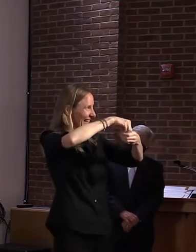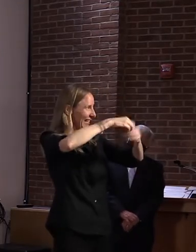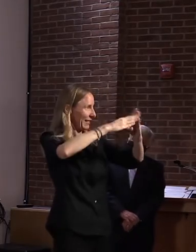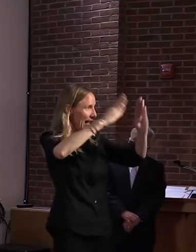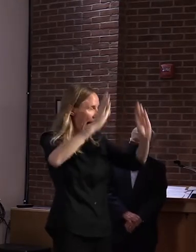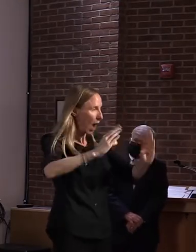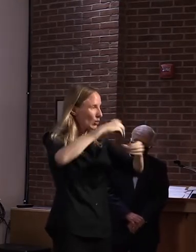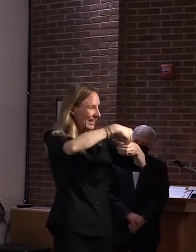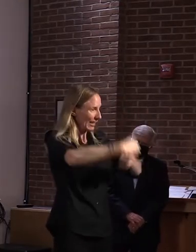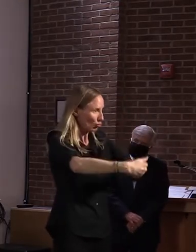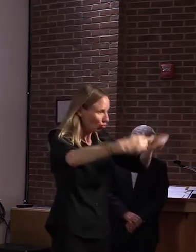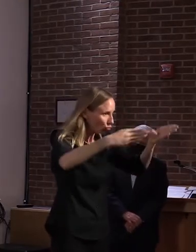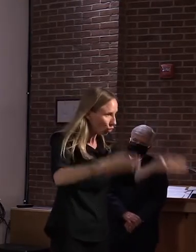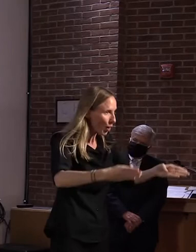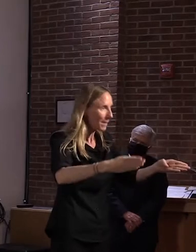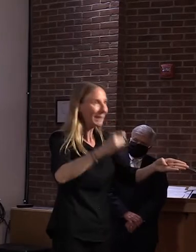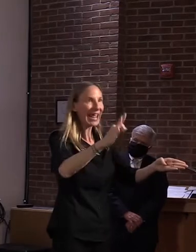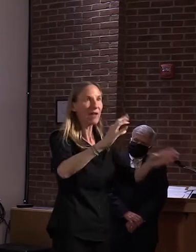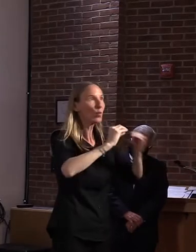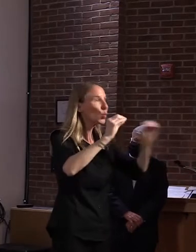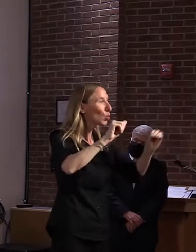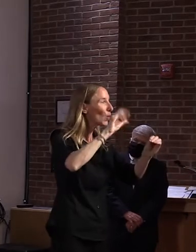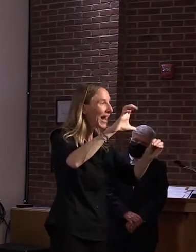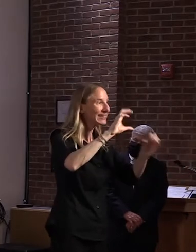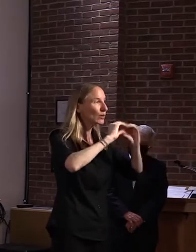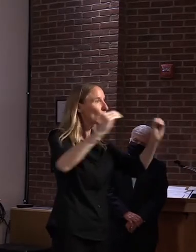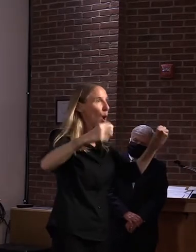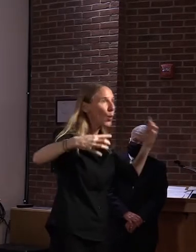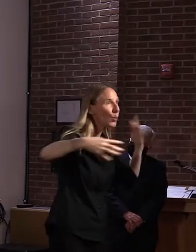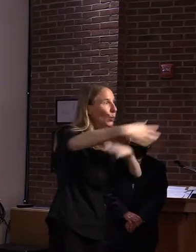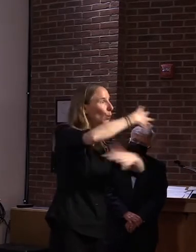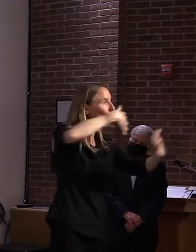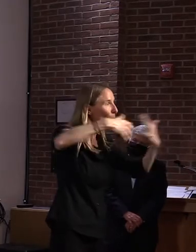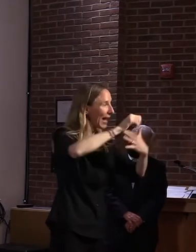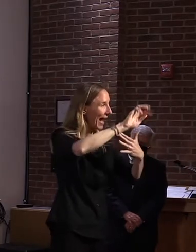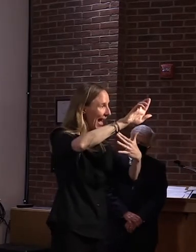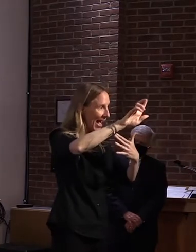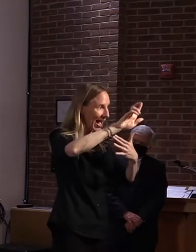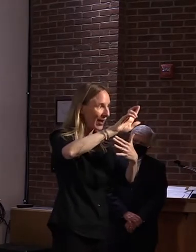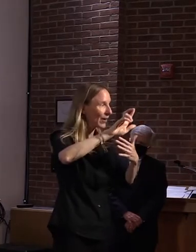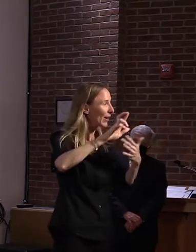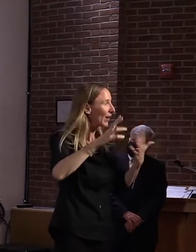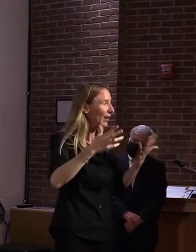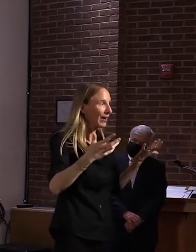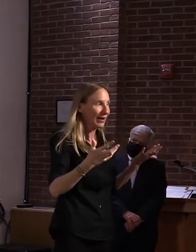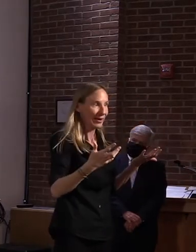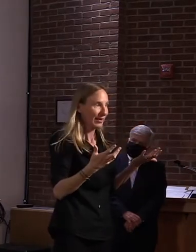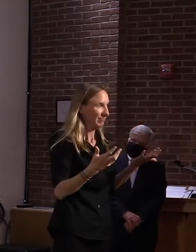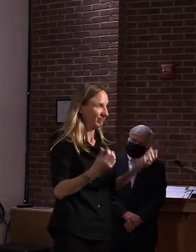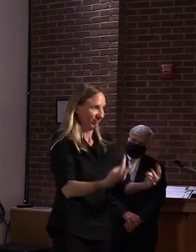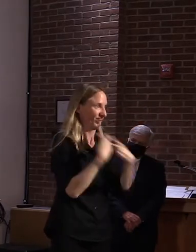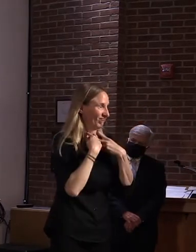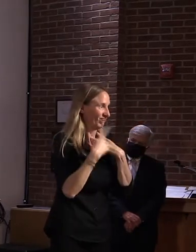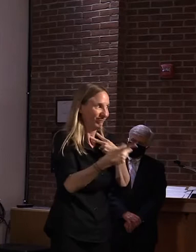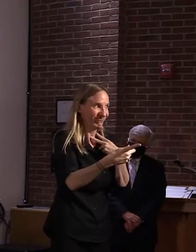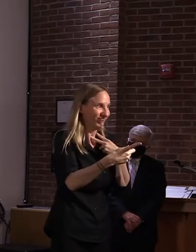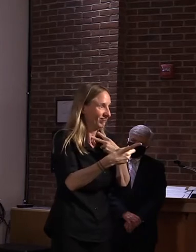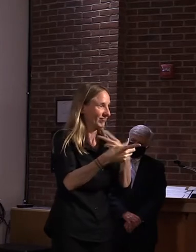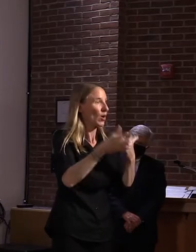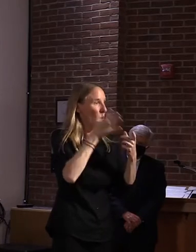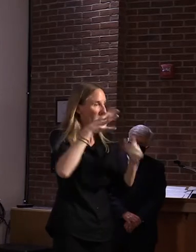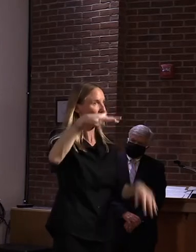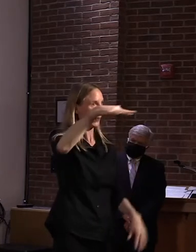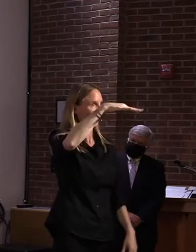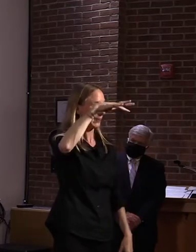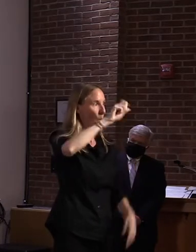scientists are now trying to bring this to light because the World Health Organization hadn't had much of a focus on that.